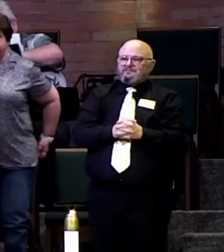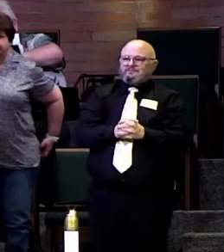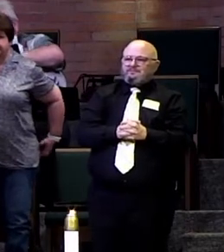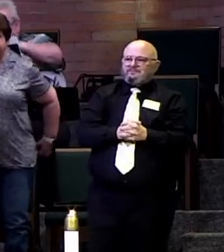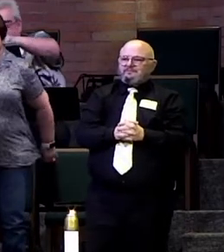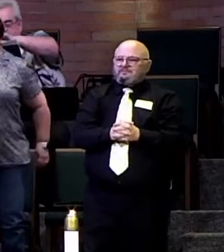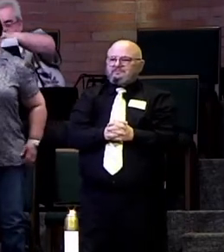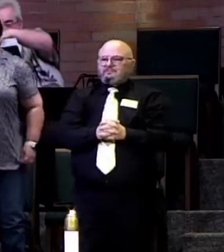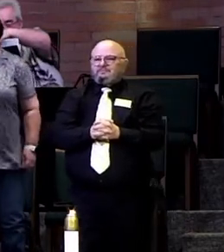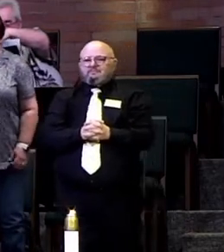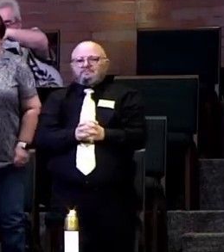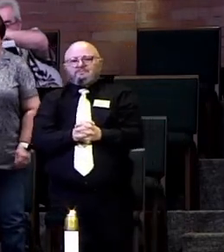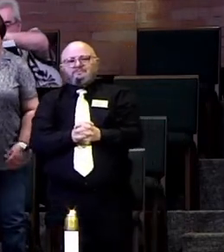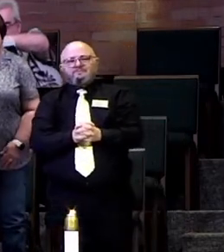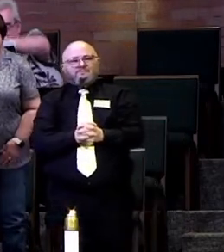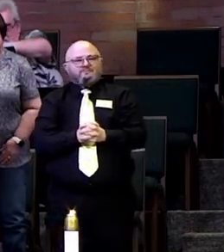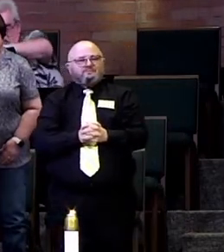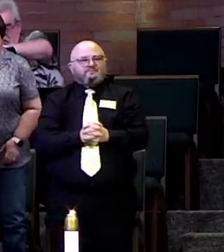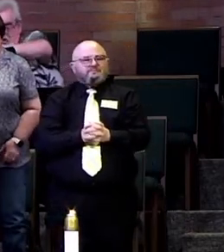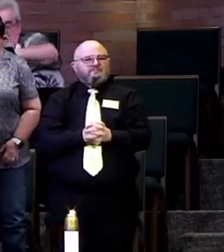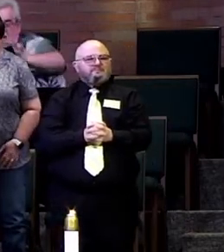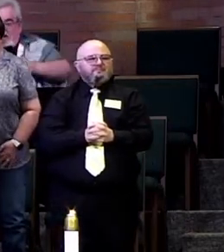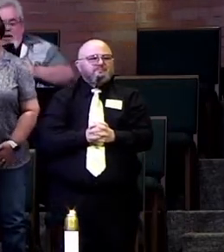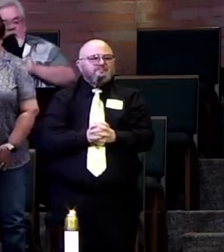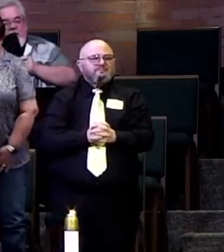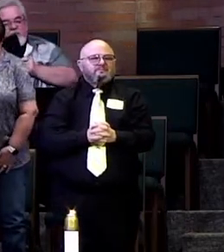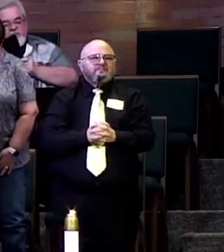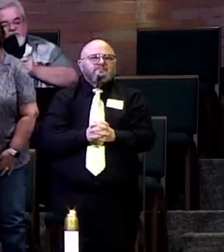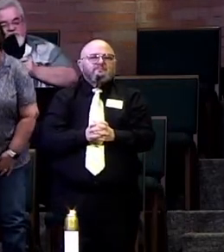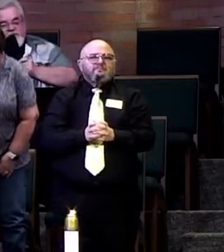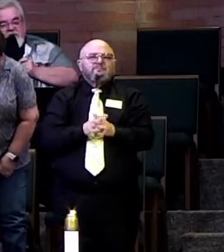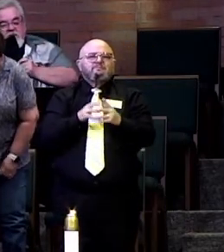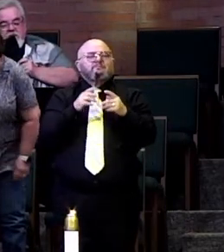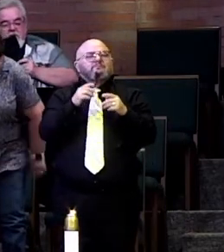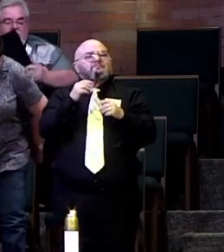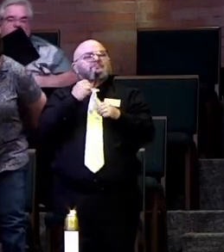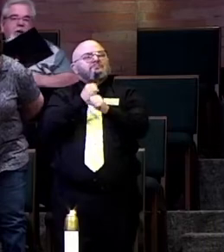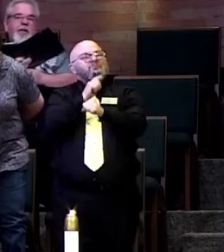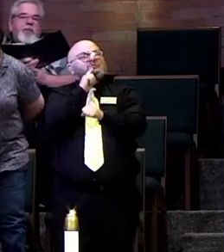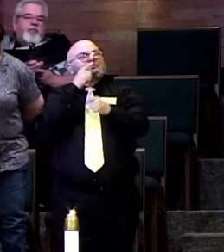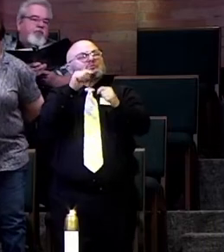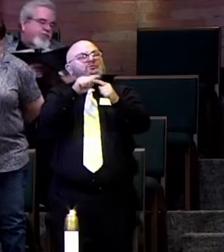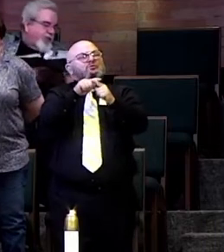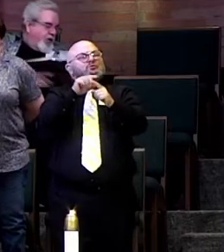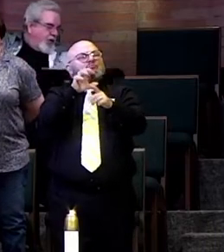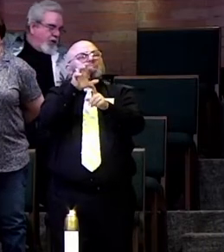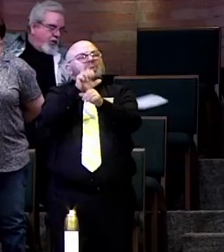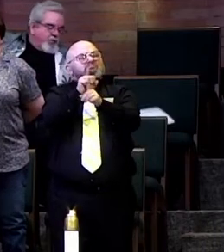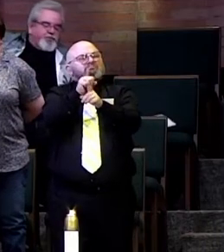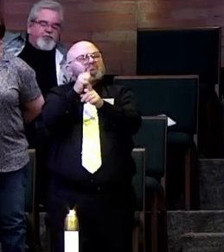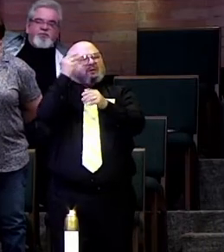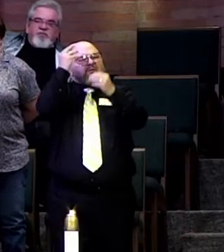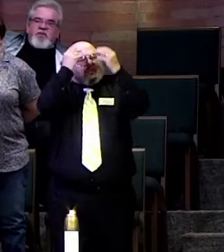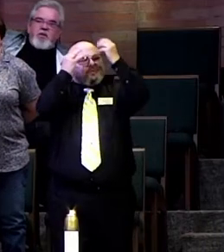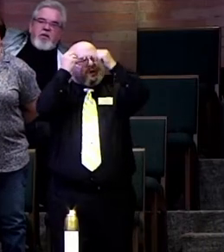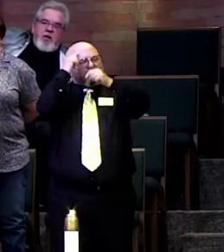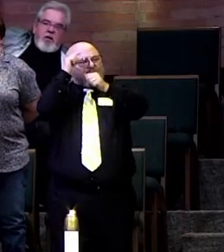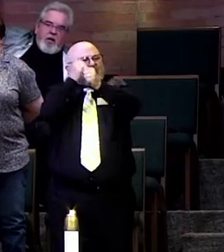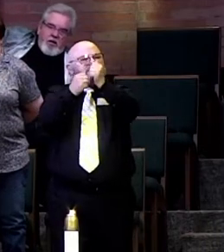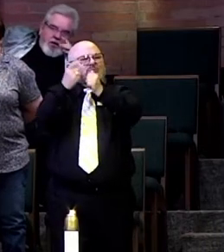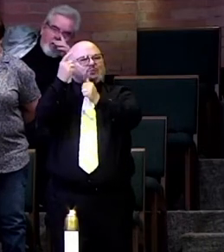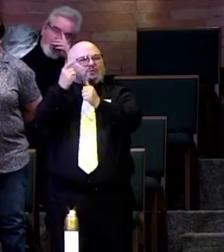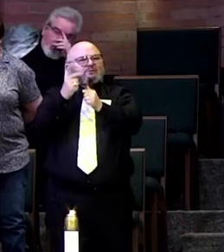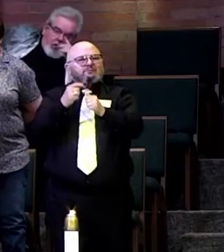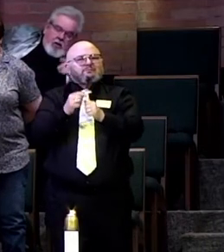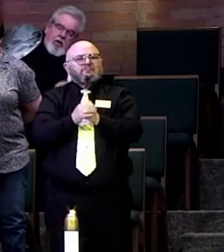So we want to make sure we try to capture The song's for everyone. So here's your